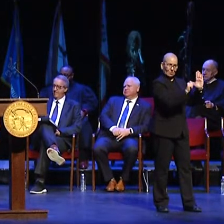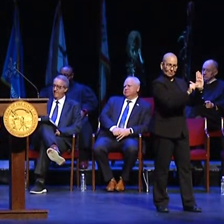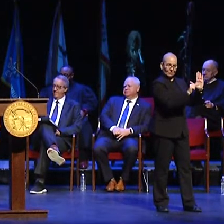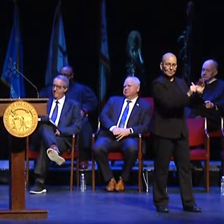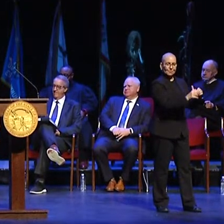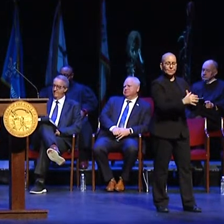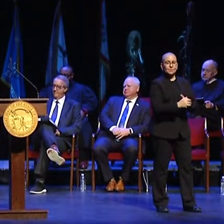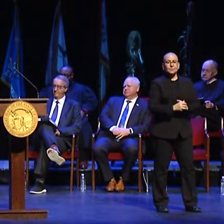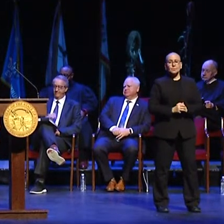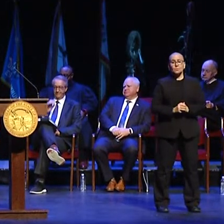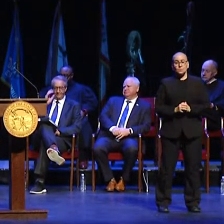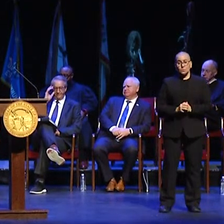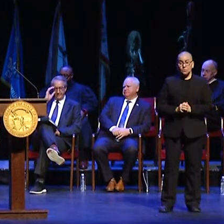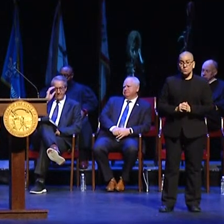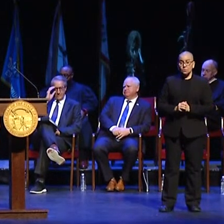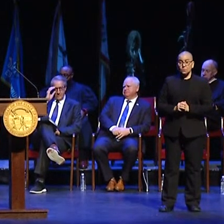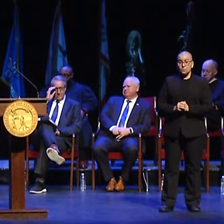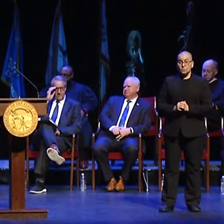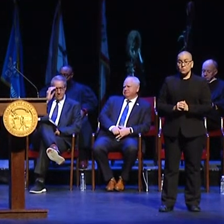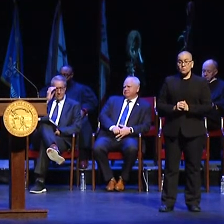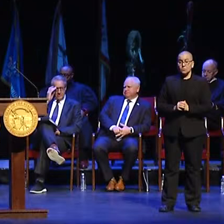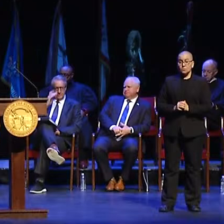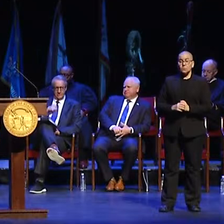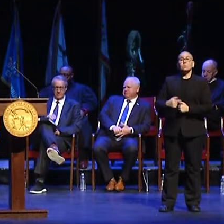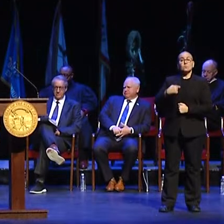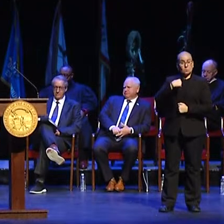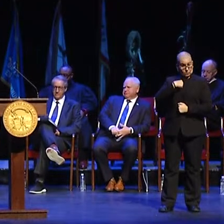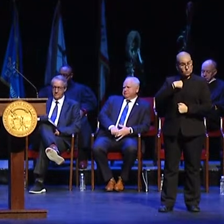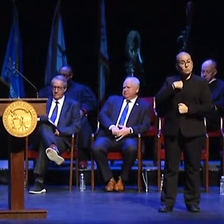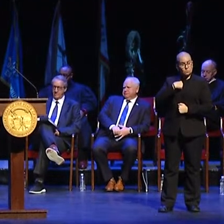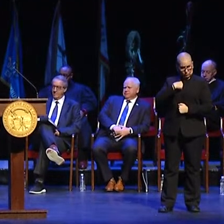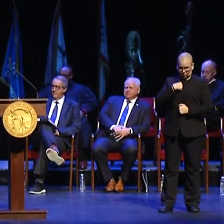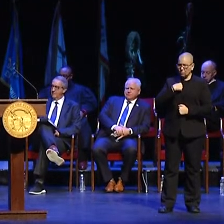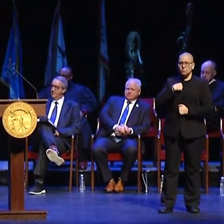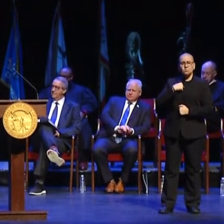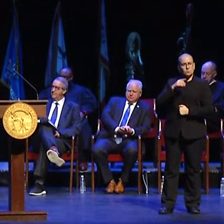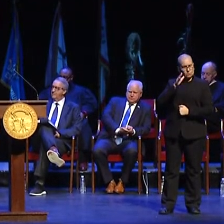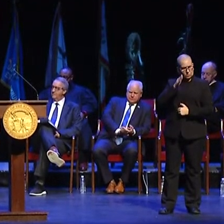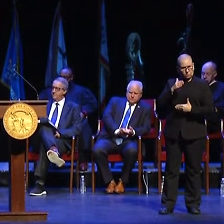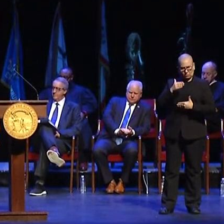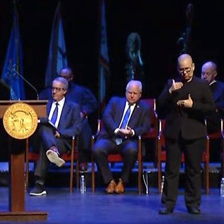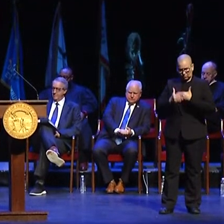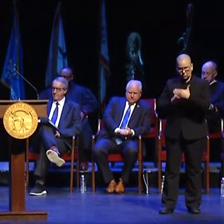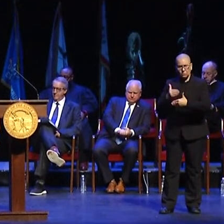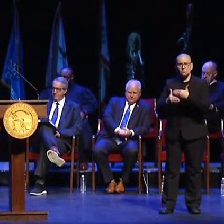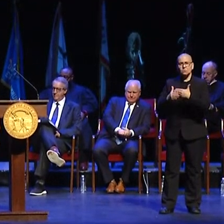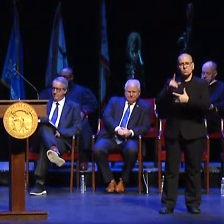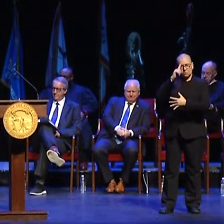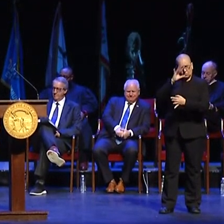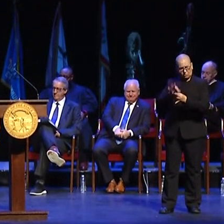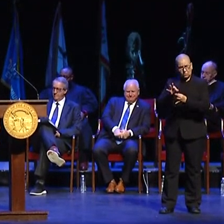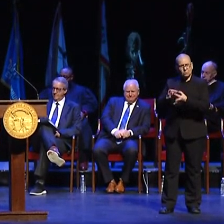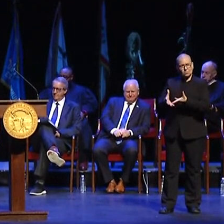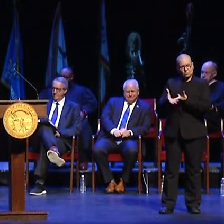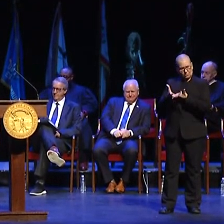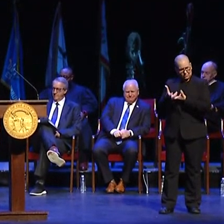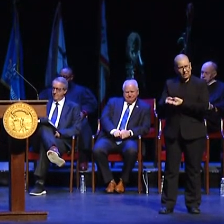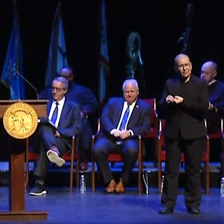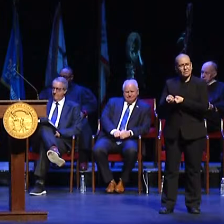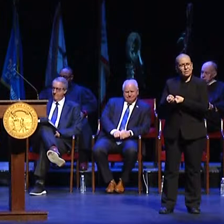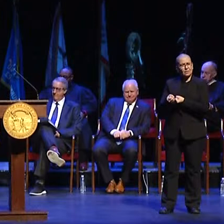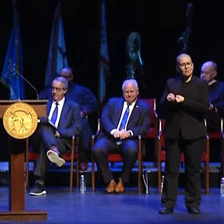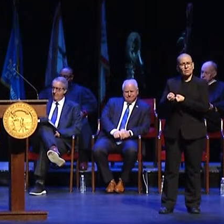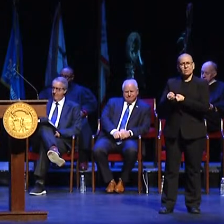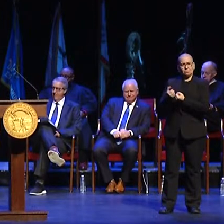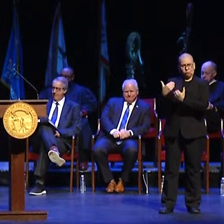Constitution of the State of Minnesota. And that I will discharge faithfully. And that I will discharge faithfully. The duties of